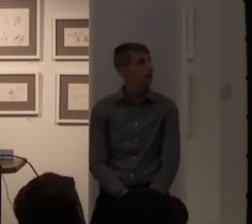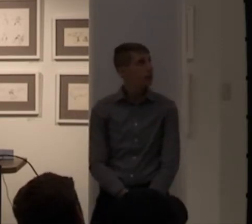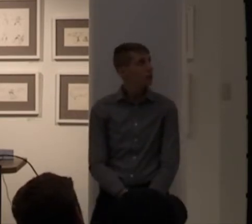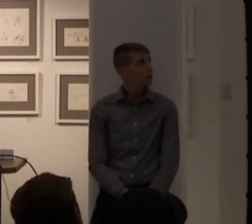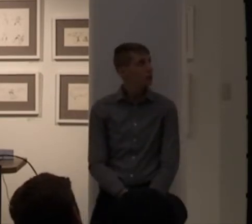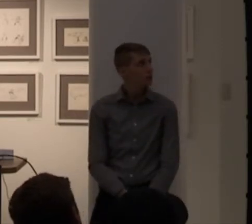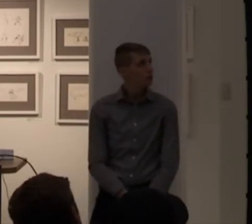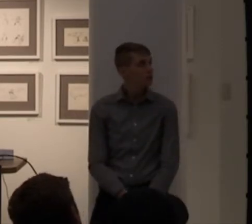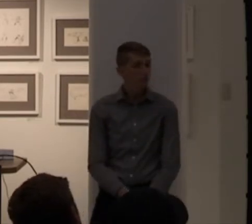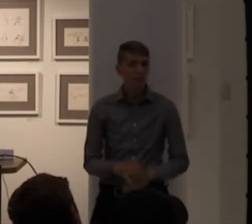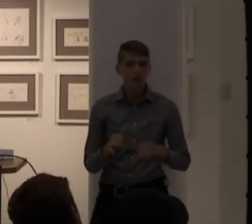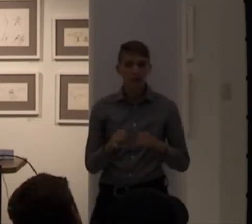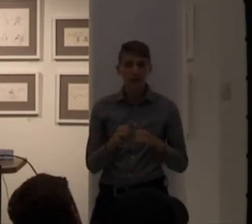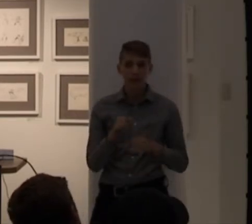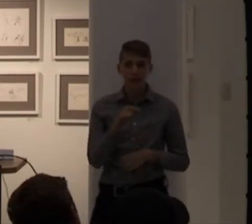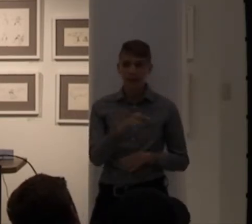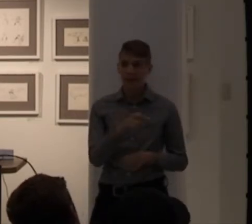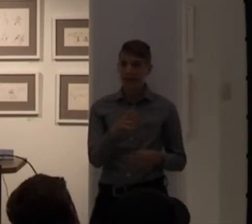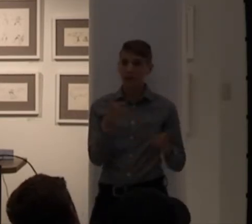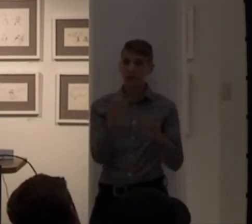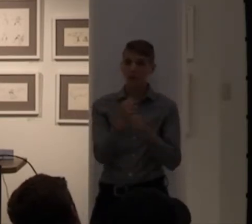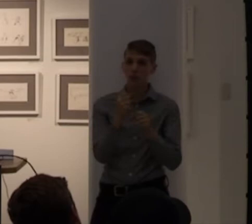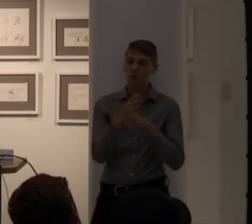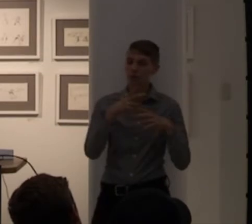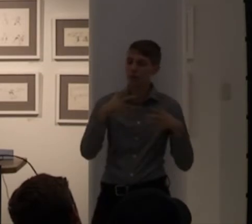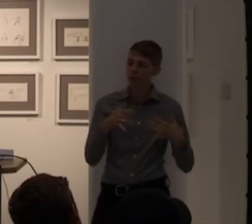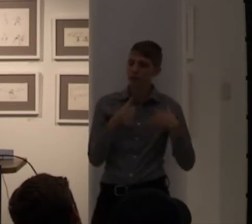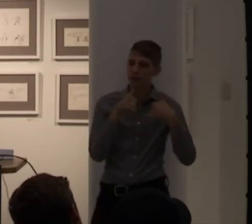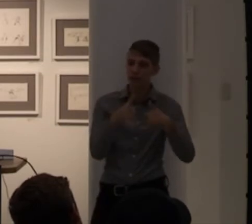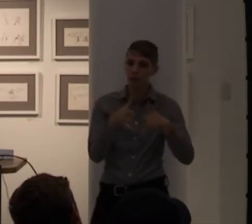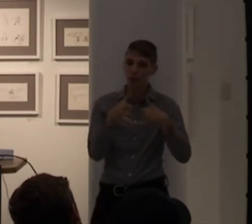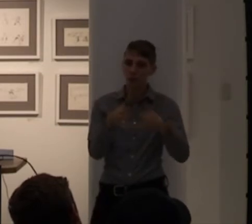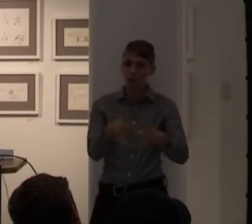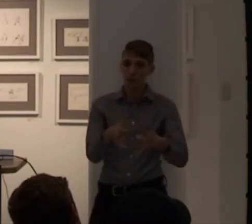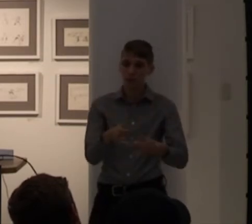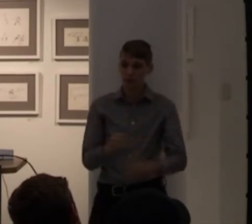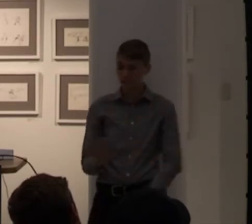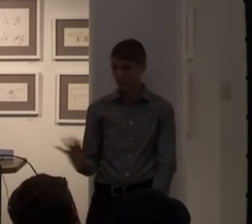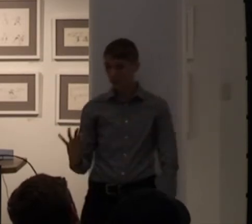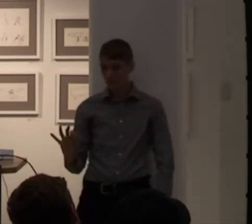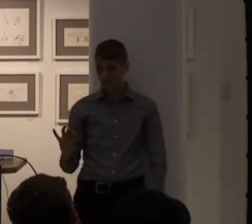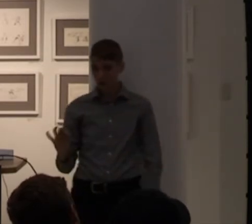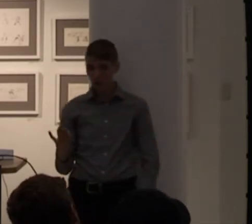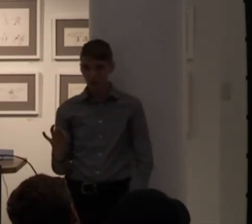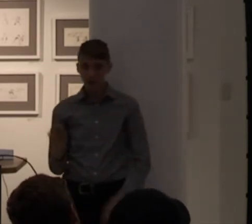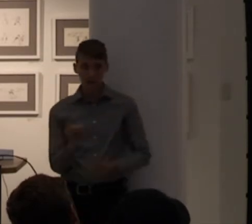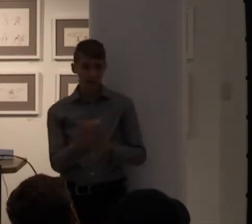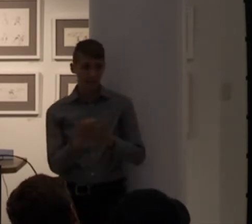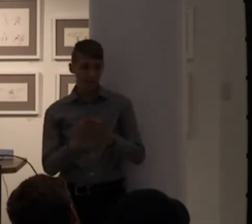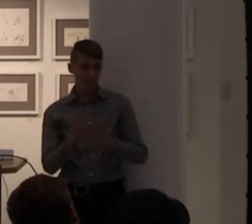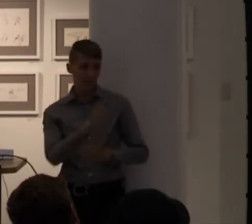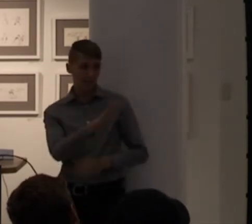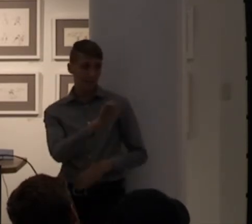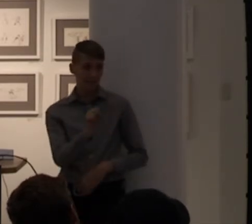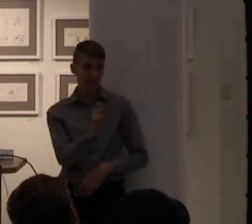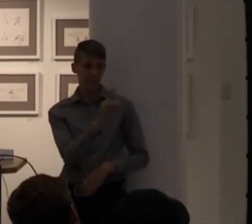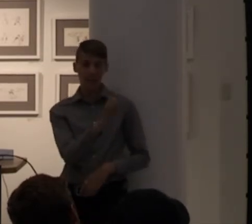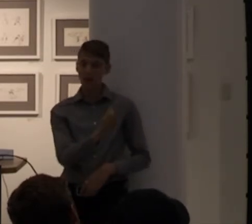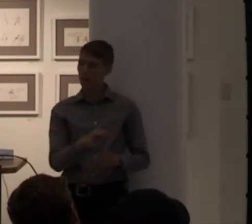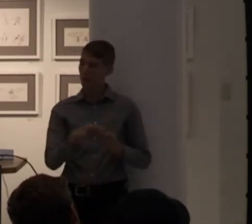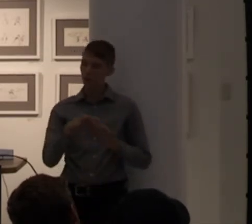The award-winning Frank Gehry furniture collection is like no other furniture in the world.